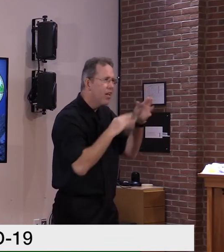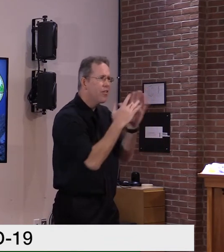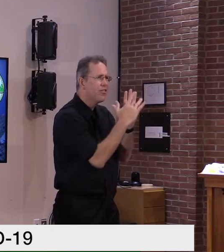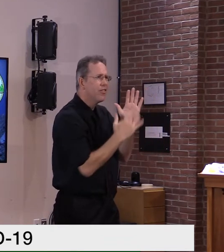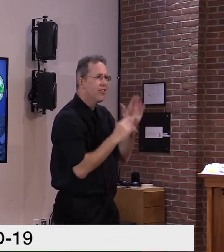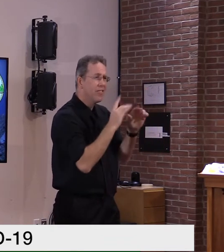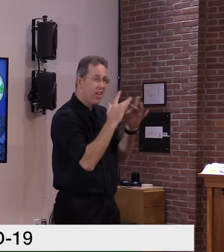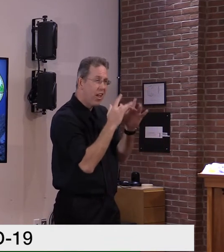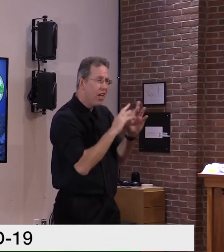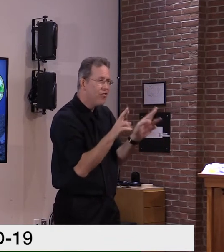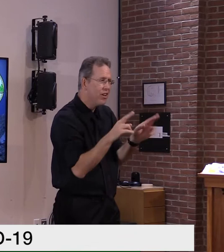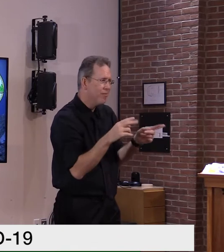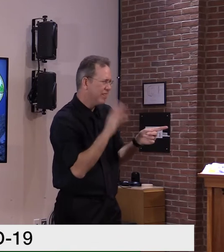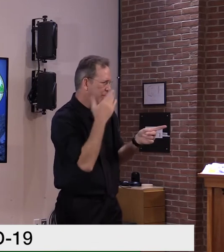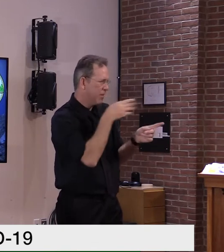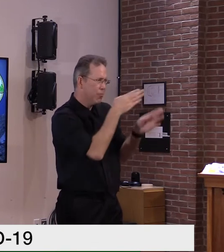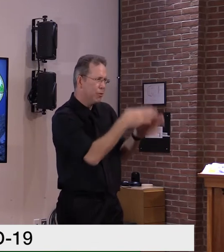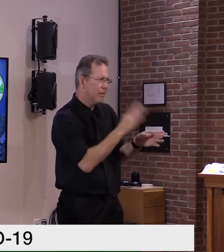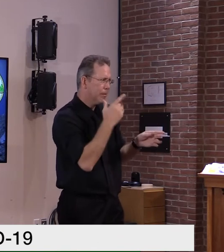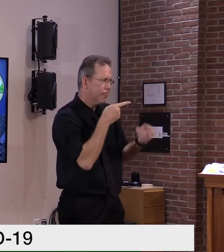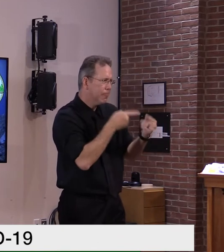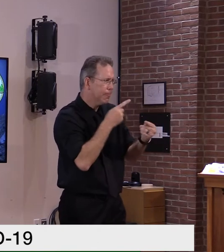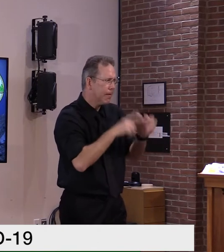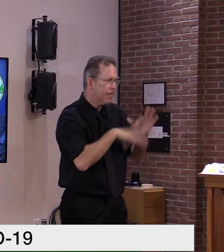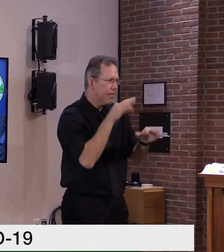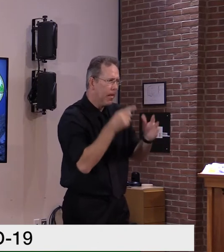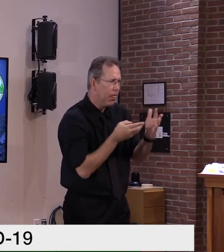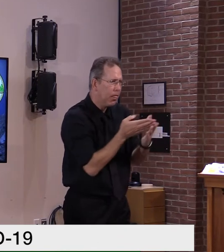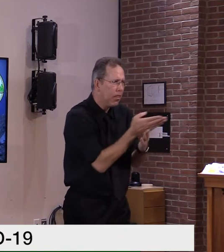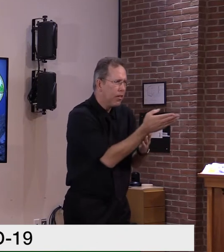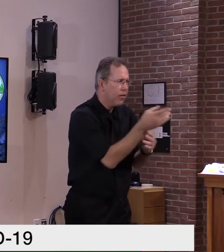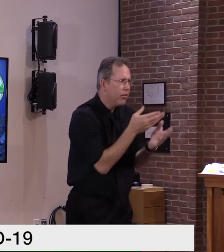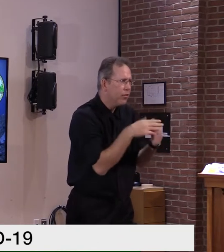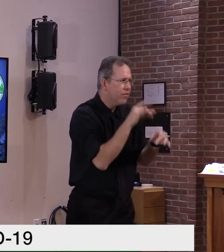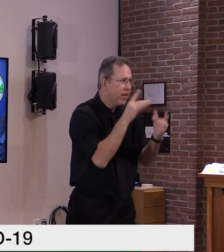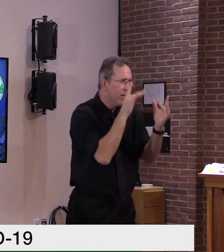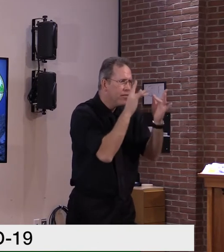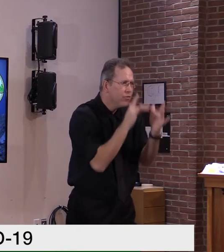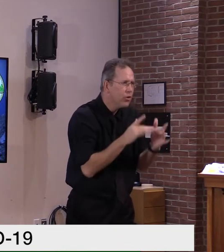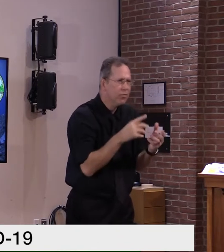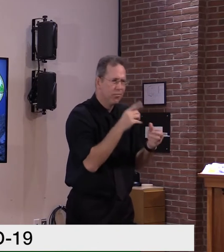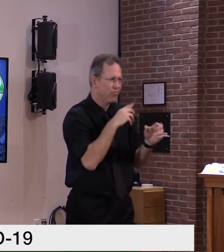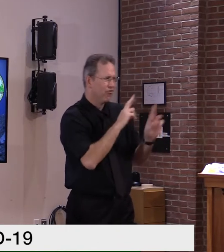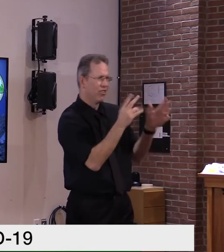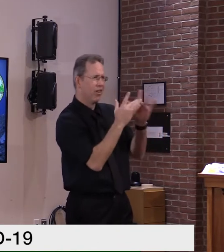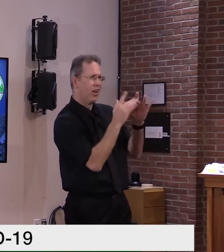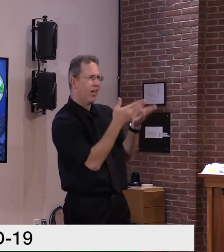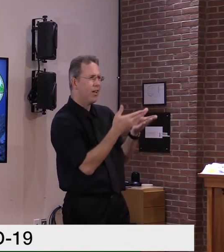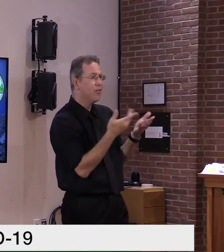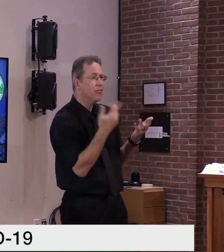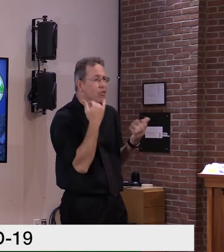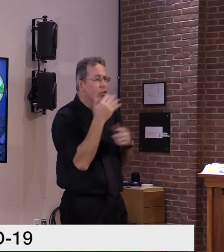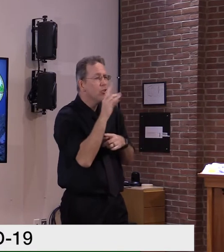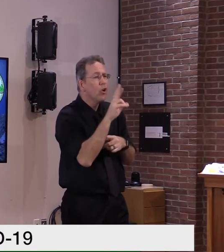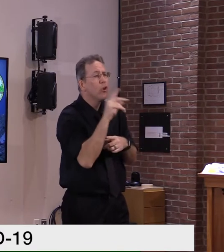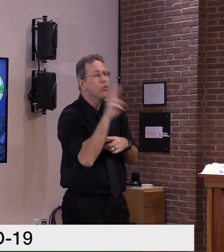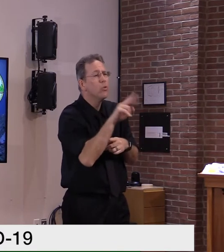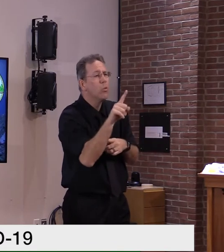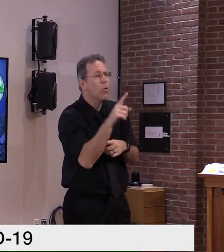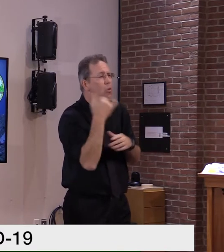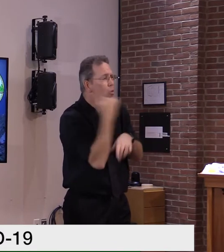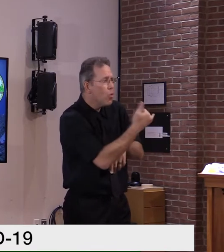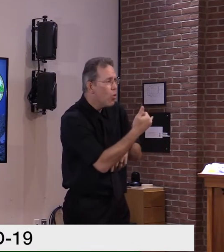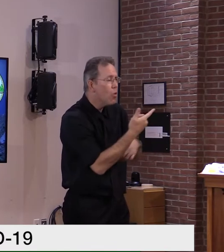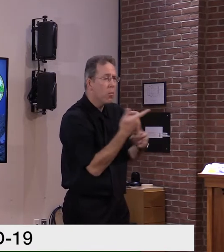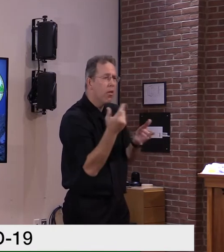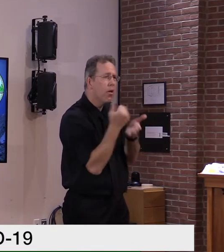a tough time. So we do have other ways that you can register. 211, you can call the call center at the